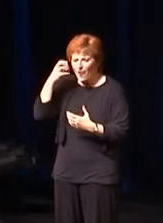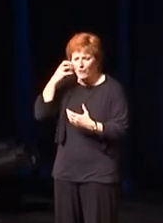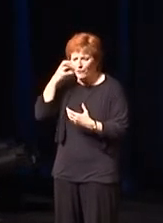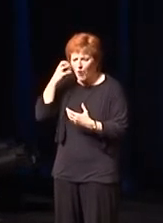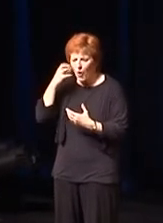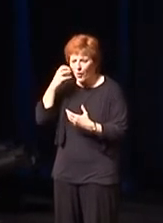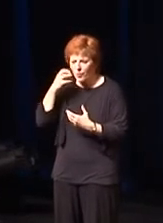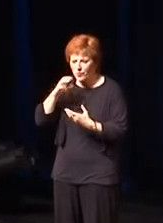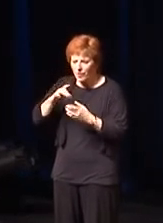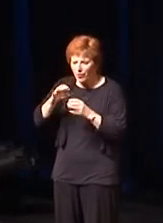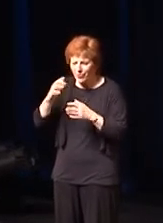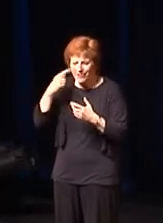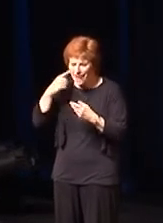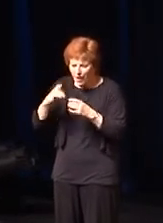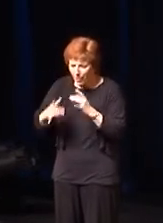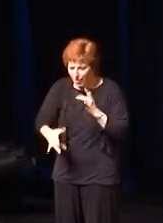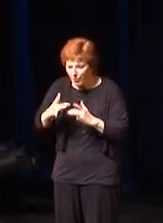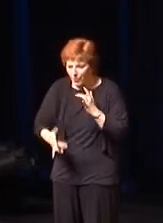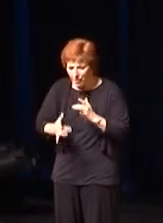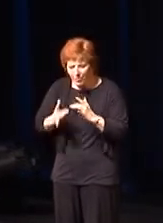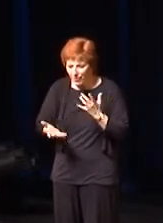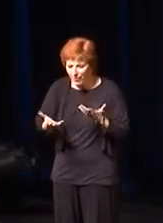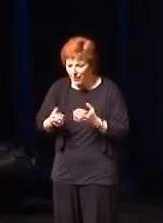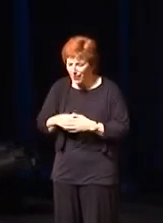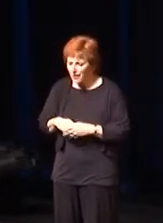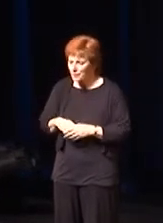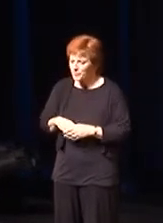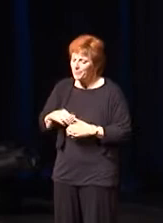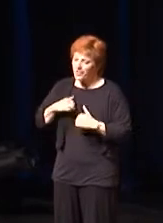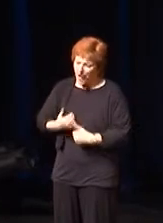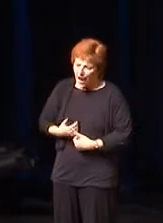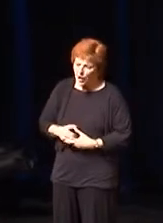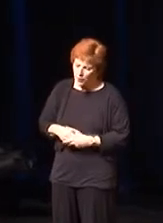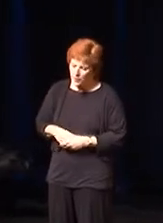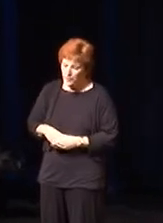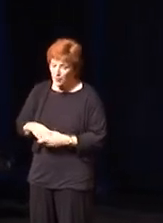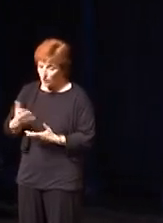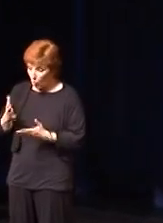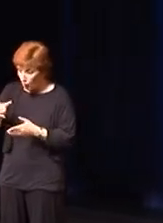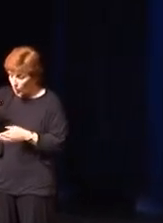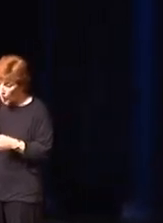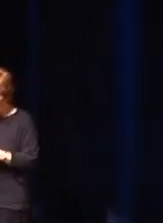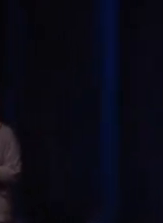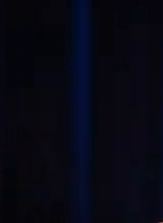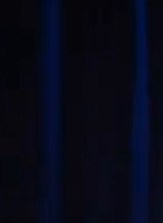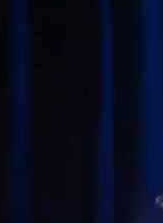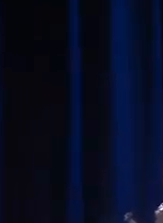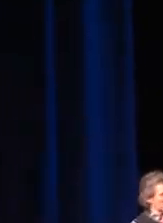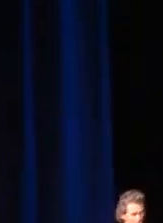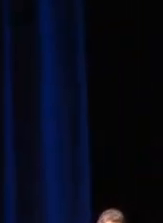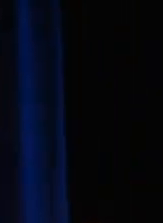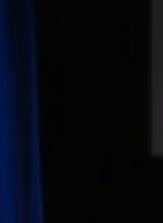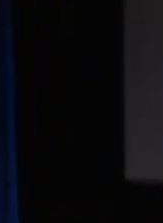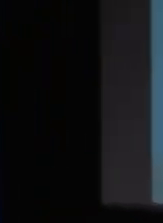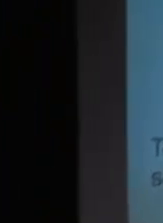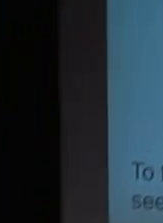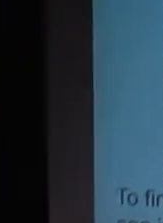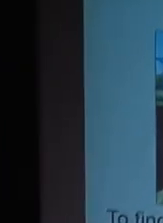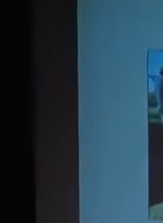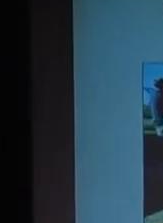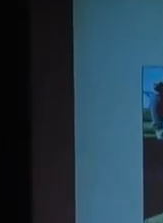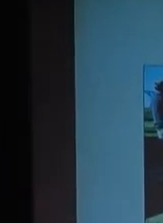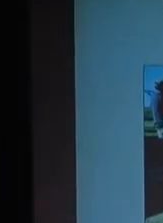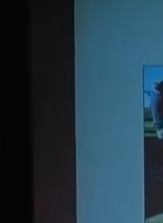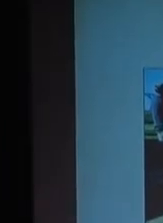especially when they're tired. Now I'd get down there in the chutes and see what the animals are seeing, and on a sunny day, look at all the shadows he